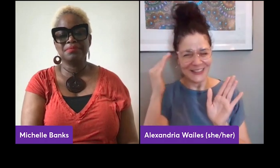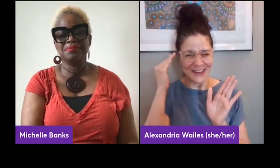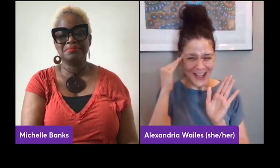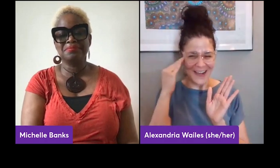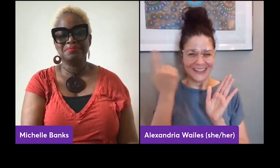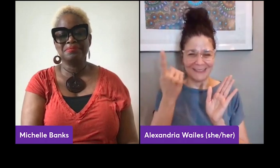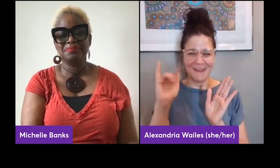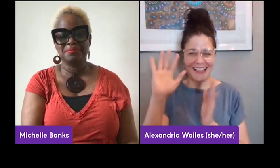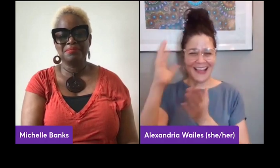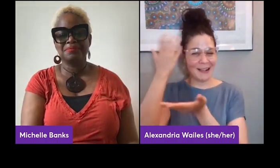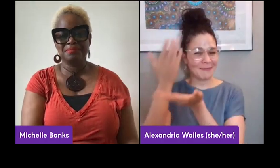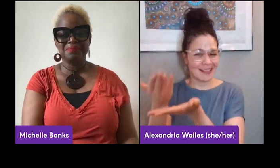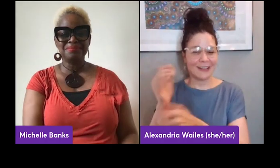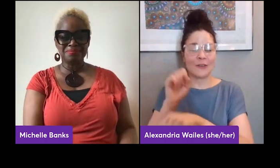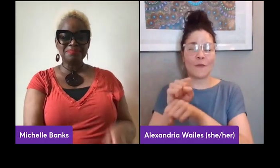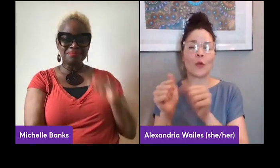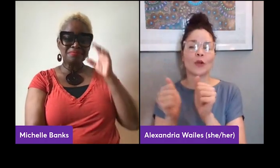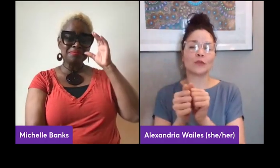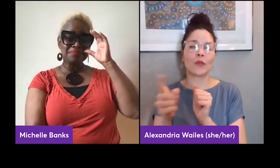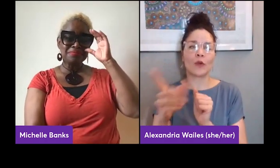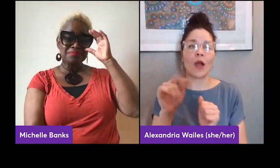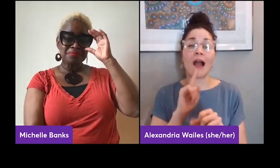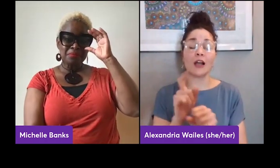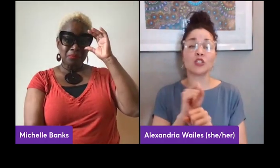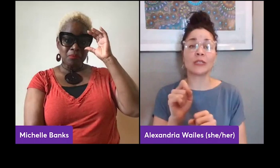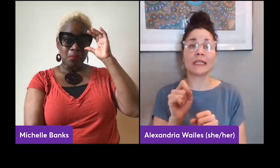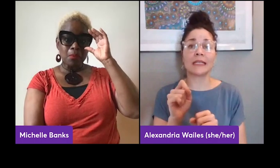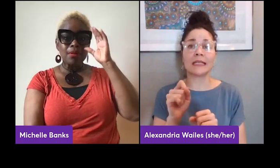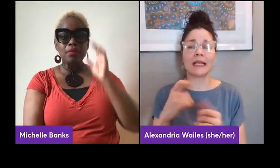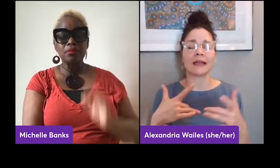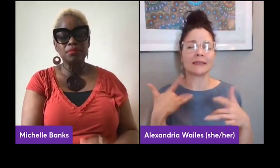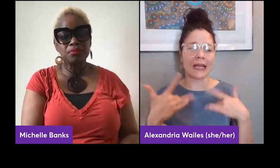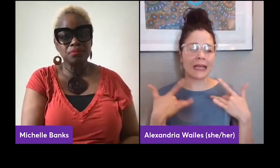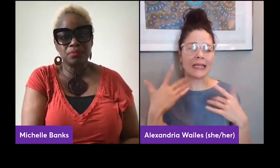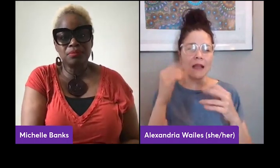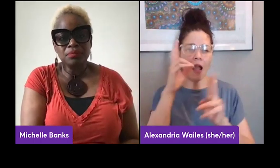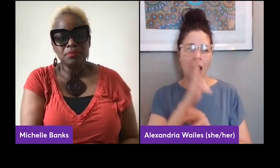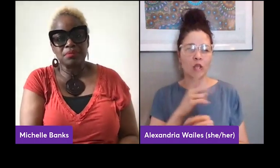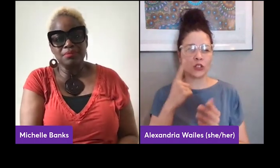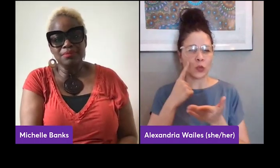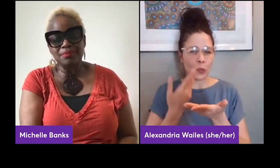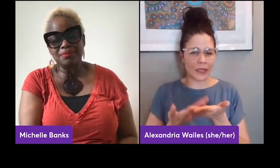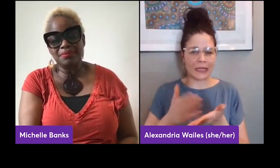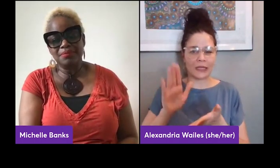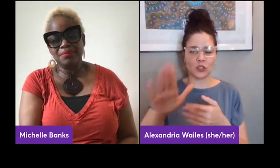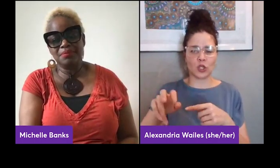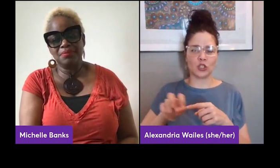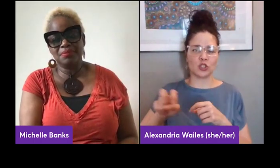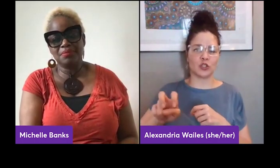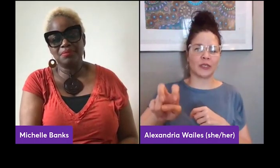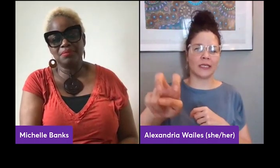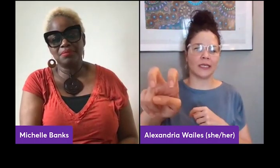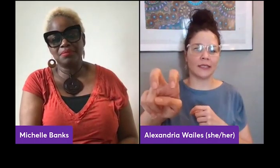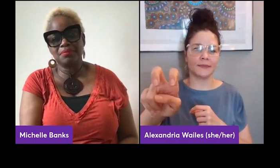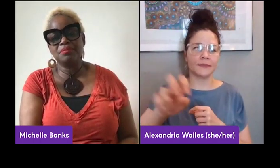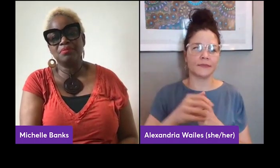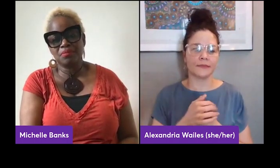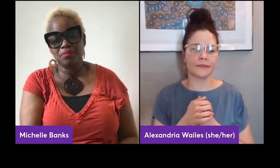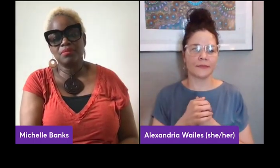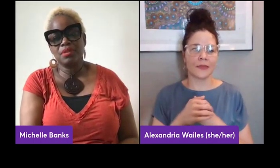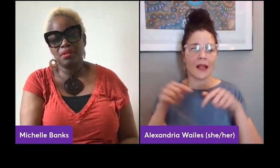blessed to know someone like Camille and work with her, and it's exciting and an honor to witness her